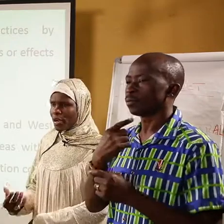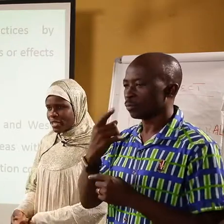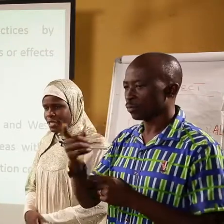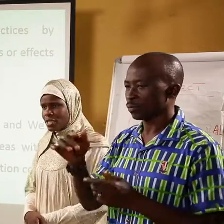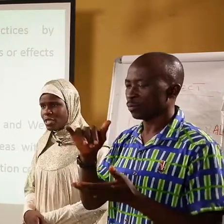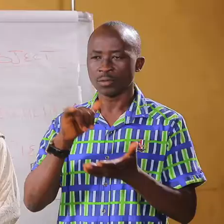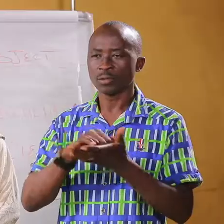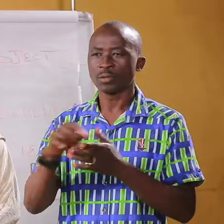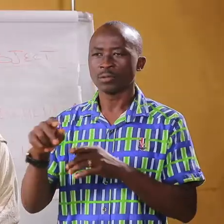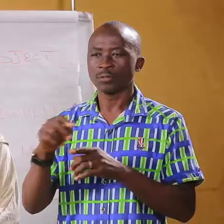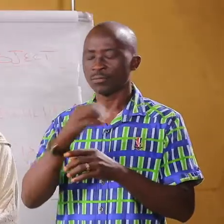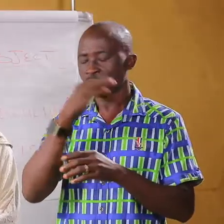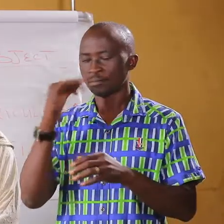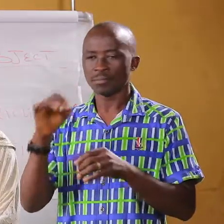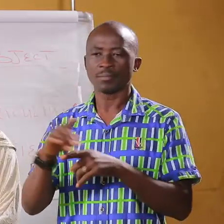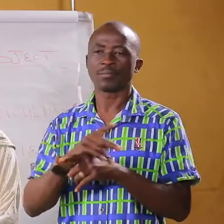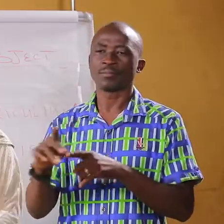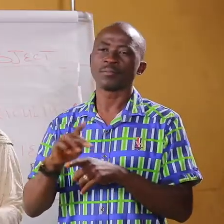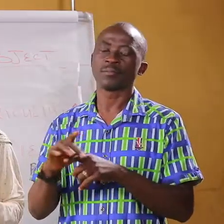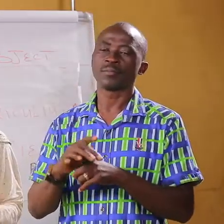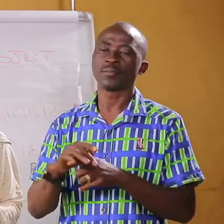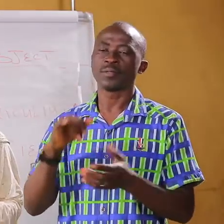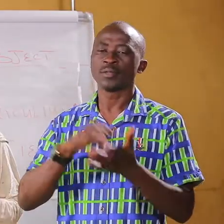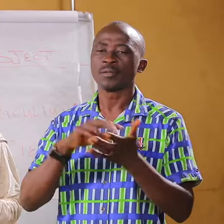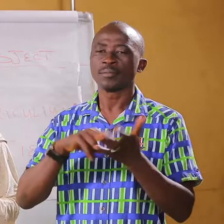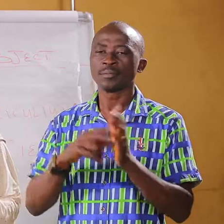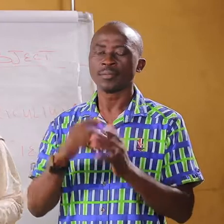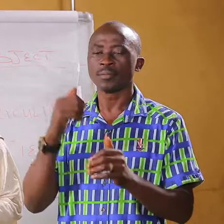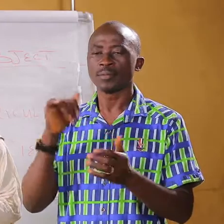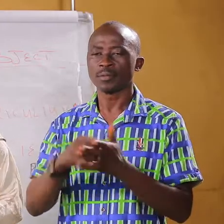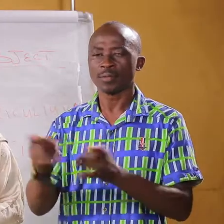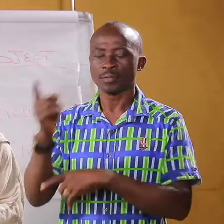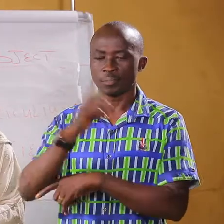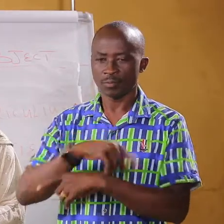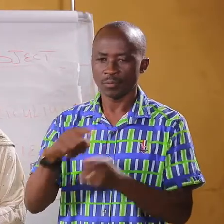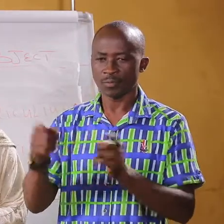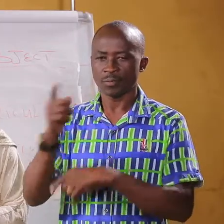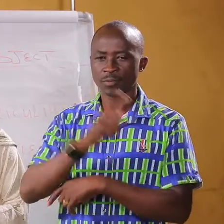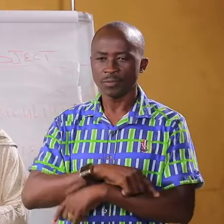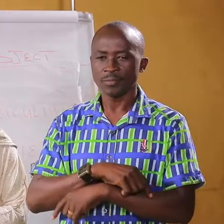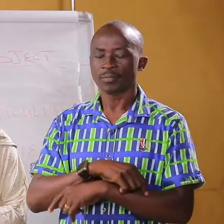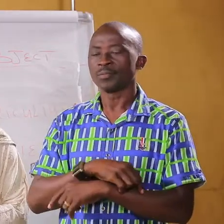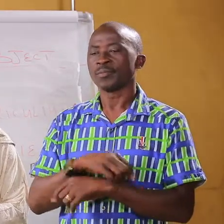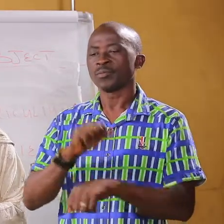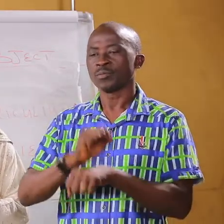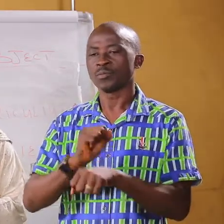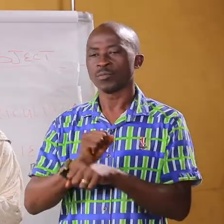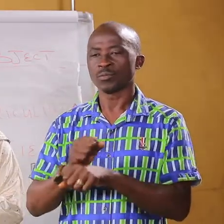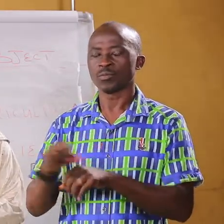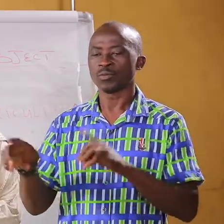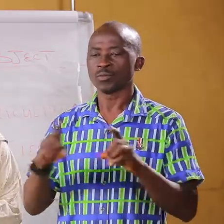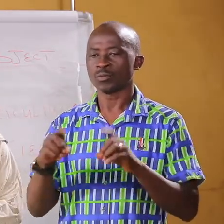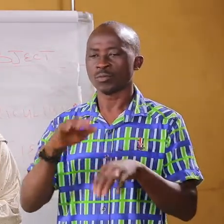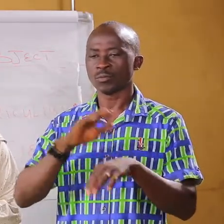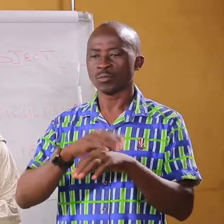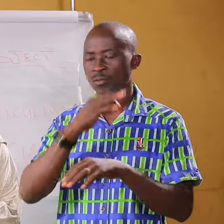farming practices, this simply means the daily or day-to-day activities that is being carried on the